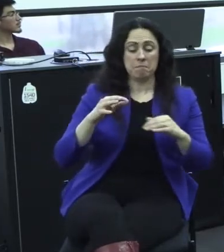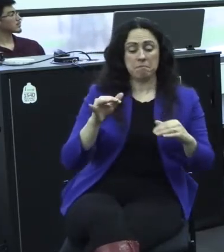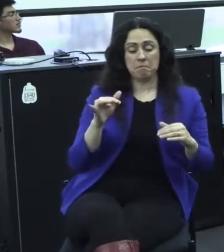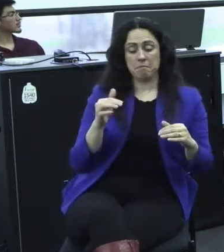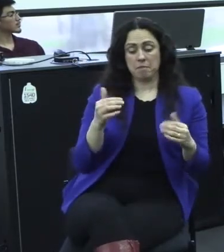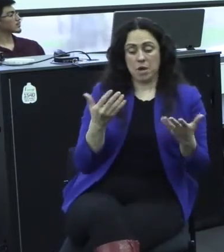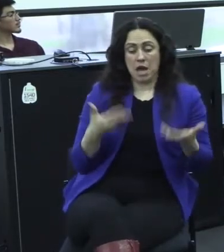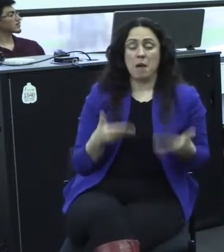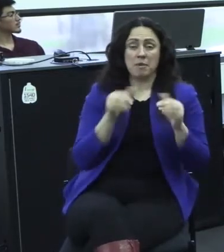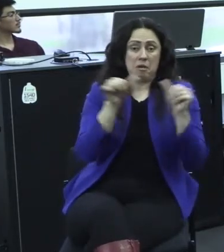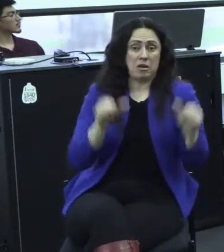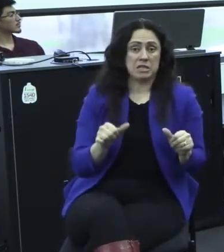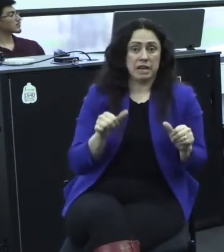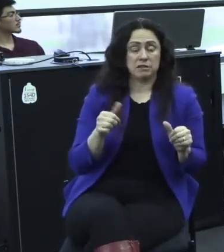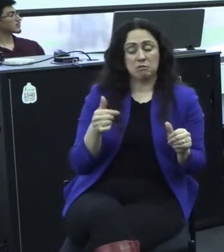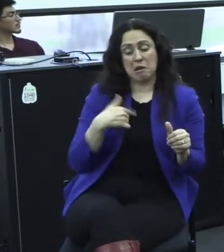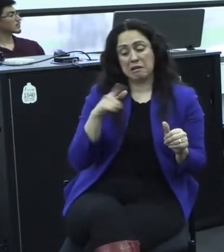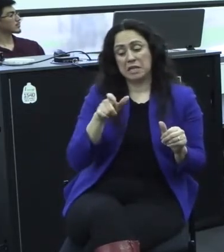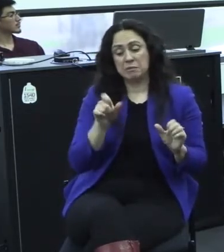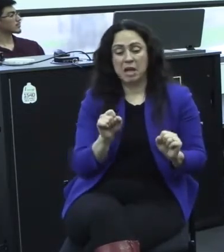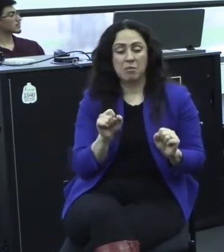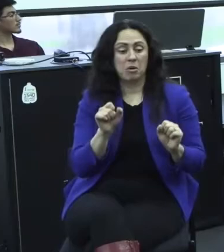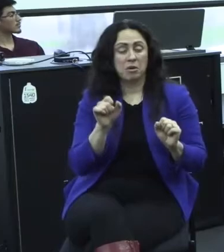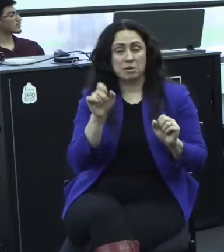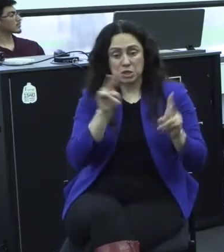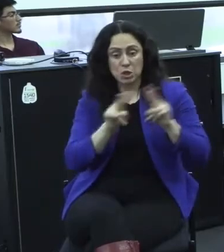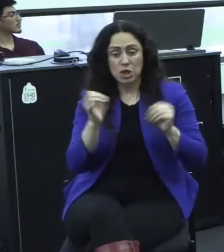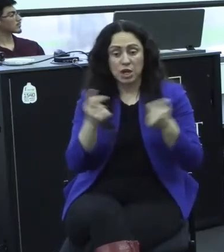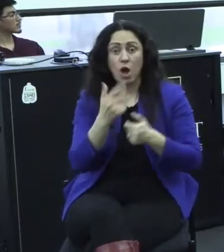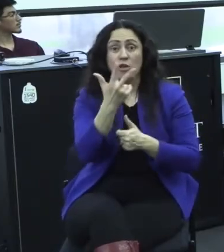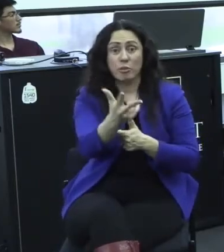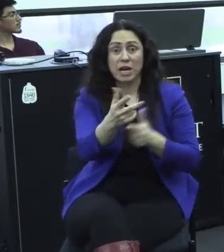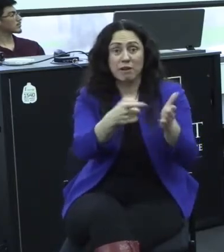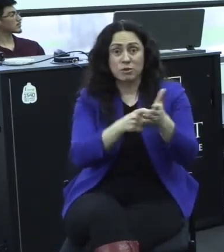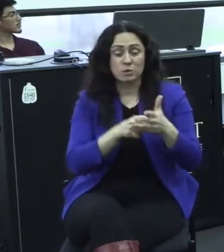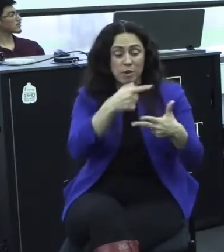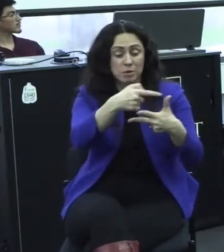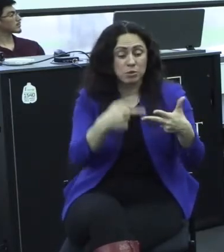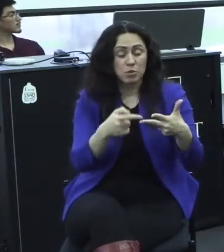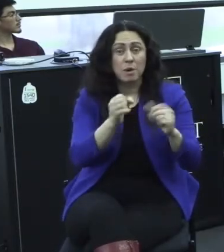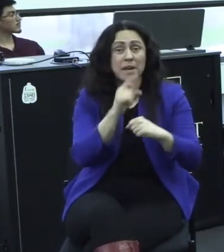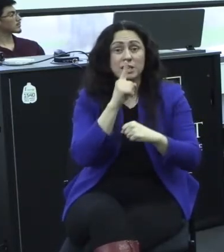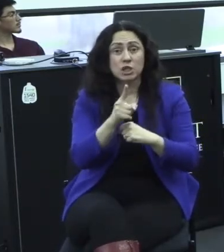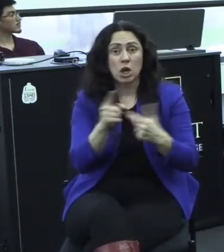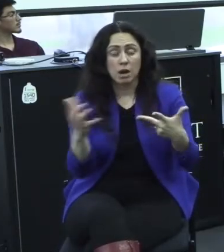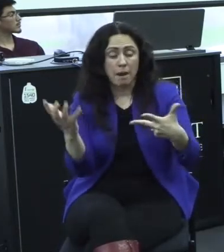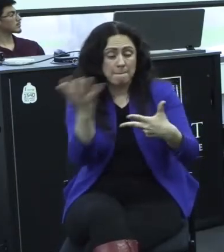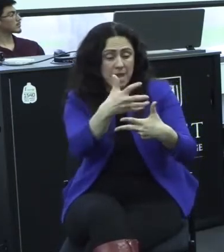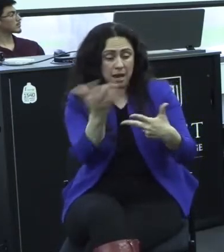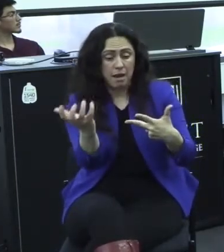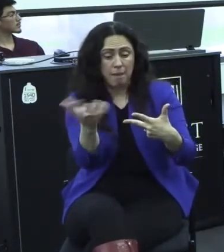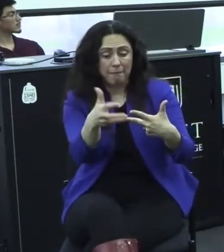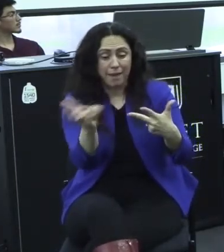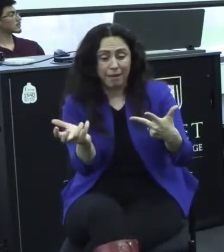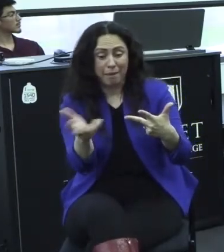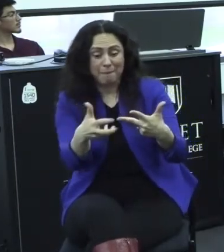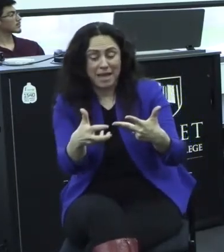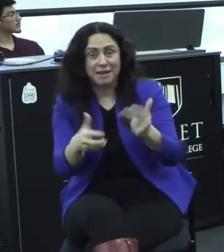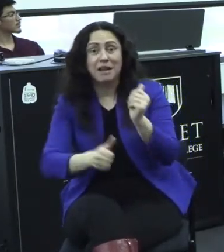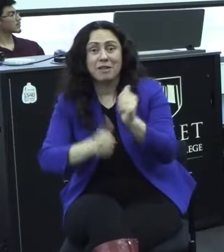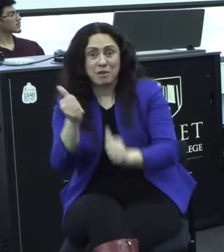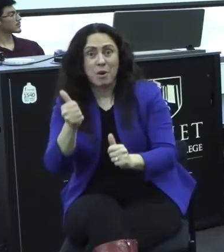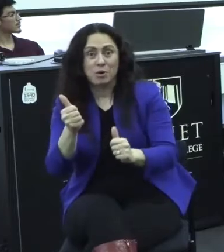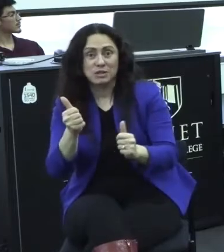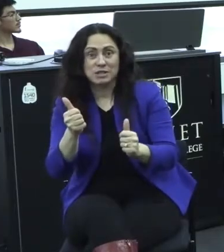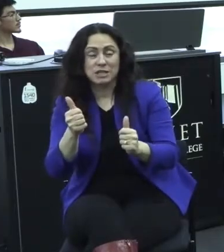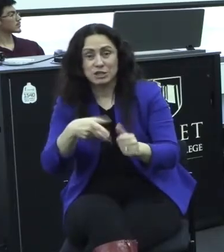you need to be able to look at all three of these requirements and make sure that you're meeting the most restrictive of